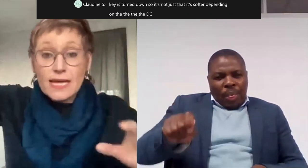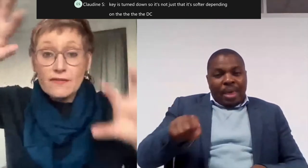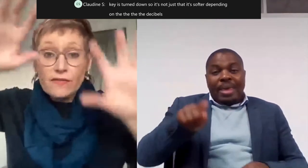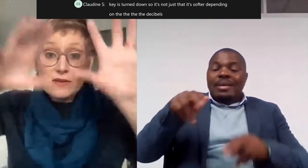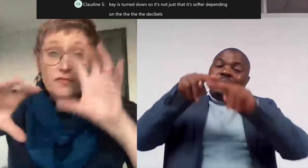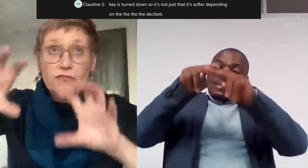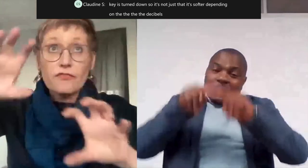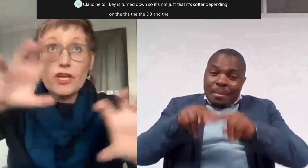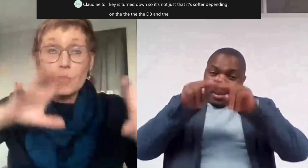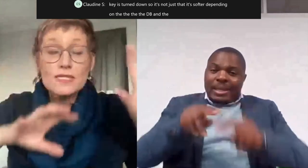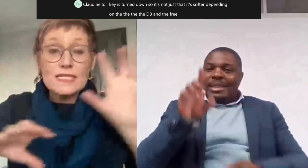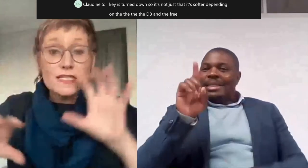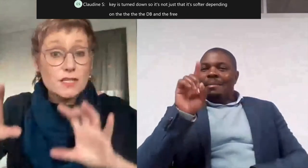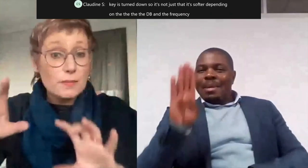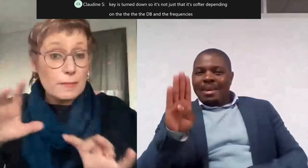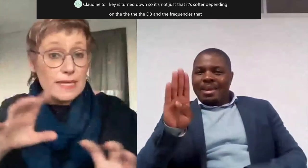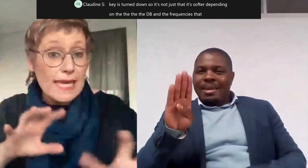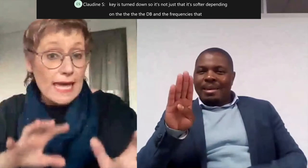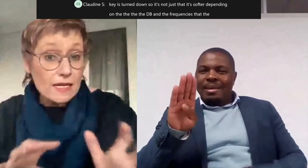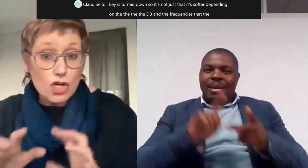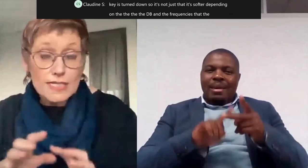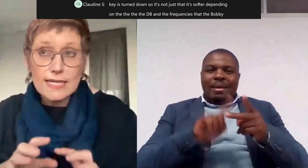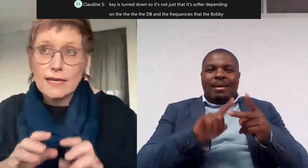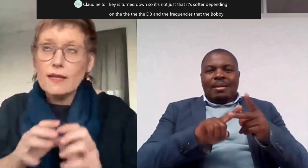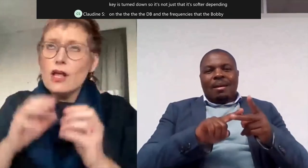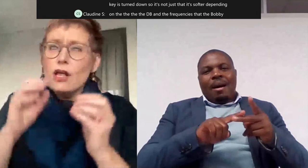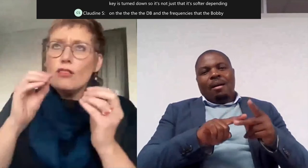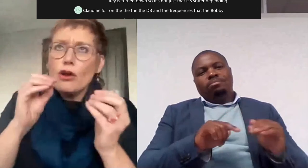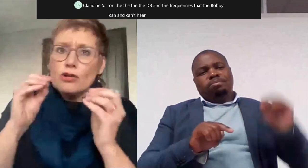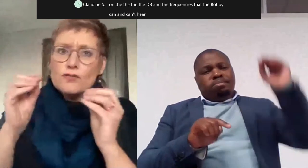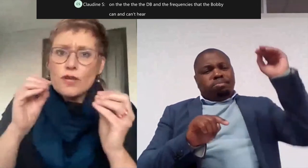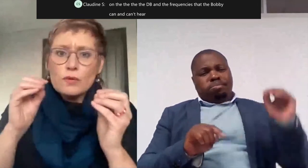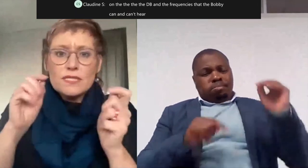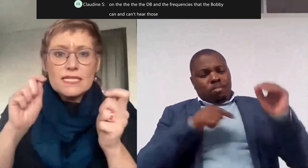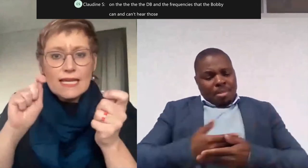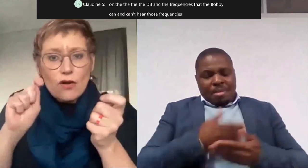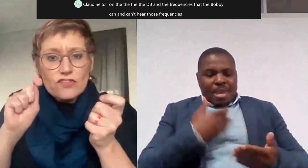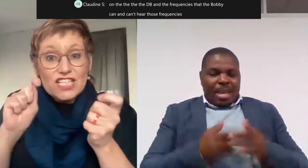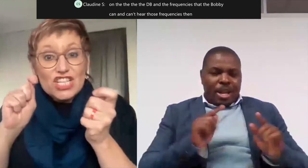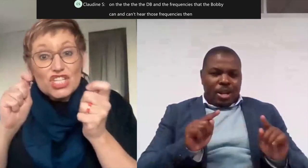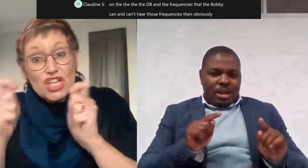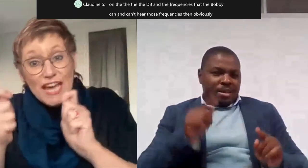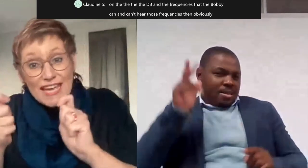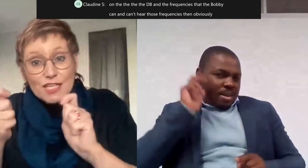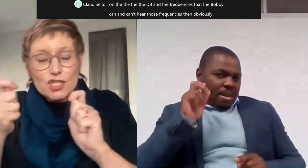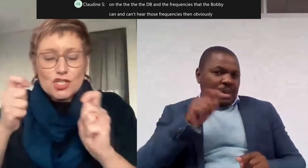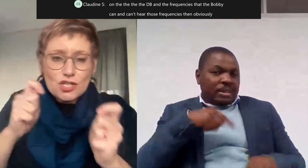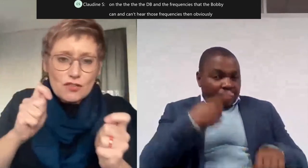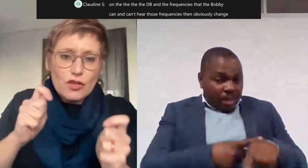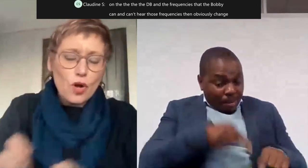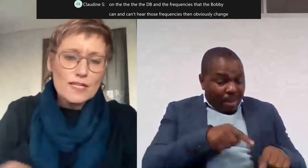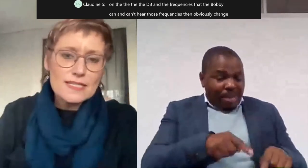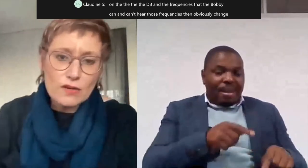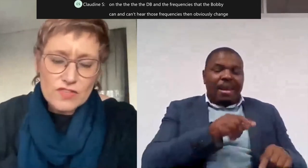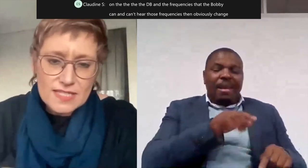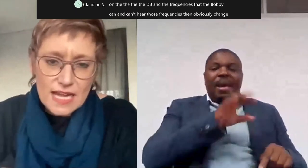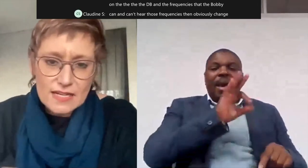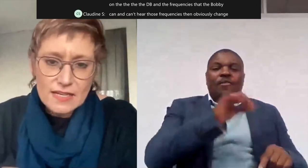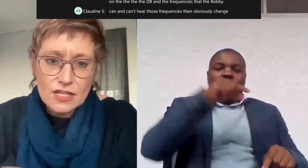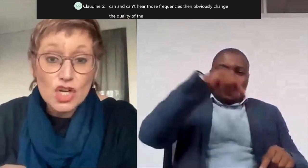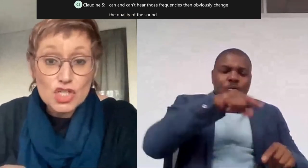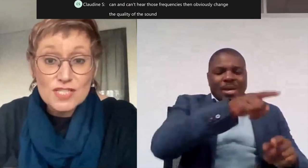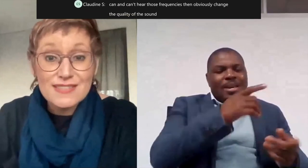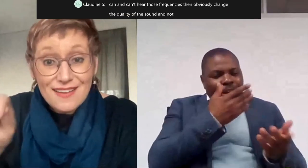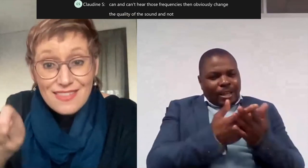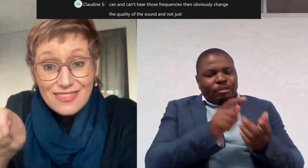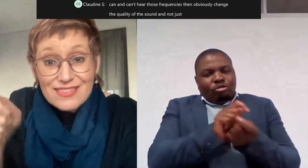the decibels and the frequencies that the bubby can and can't hear, those frequencies then obviously change the quality of